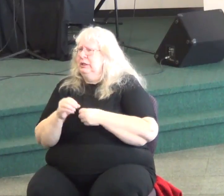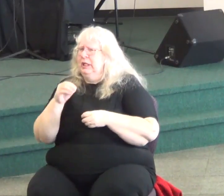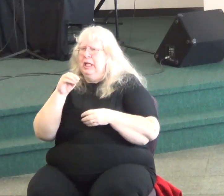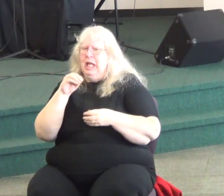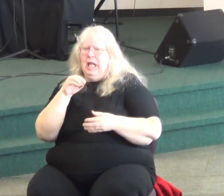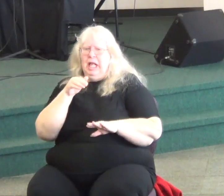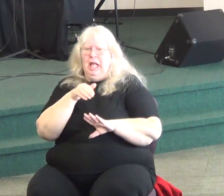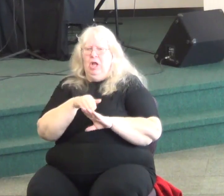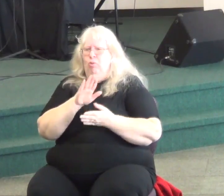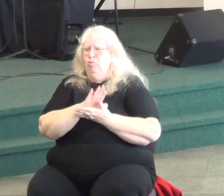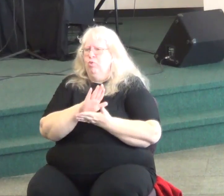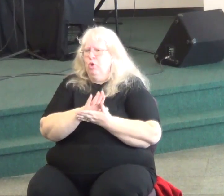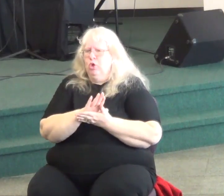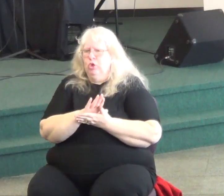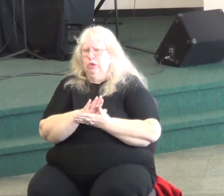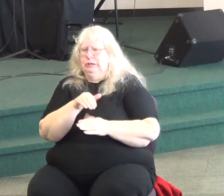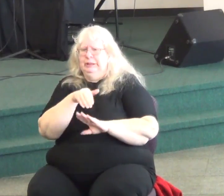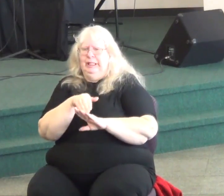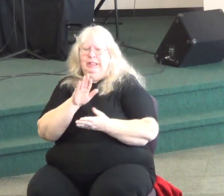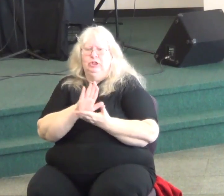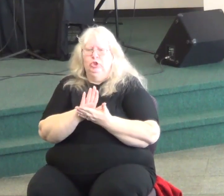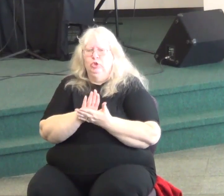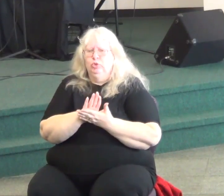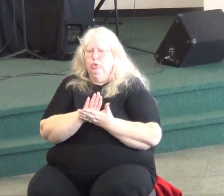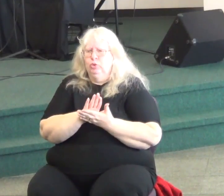get threatened from all sides.